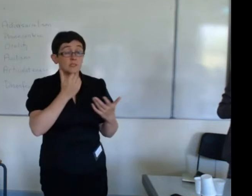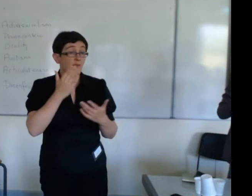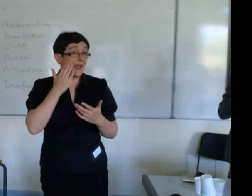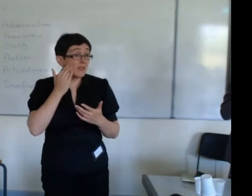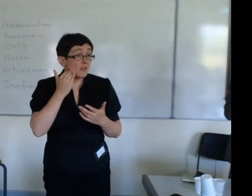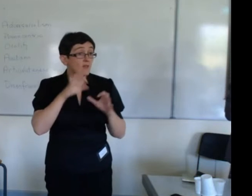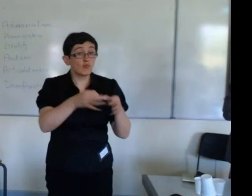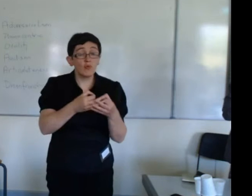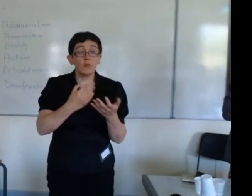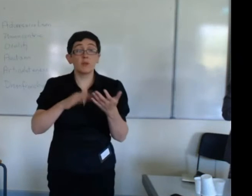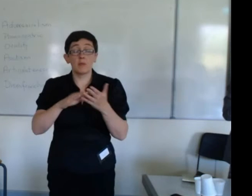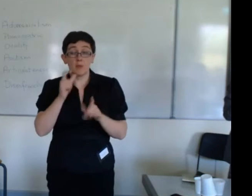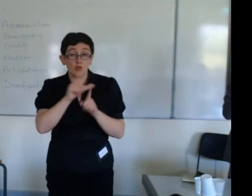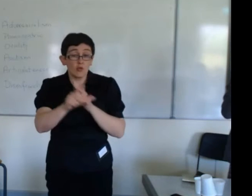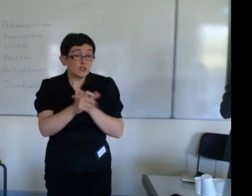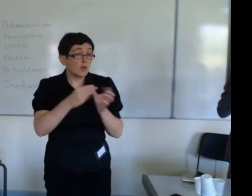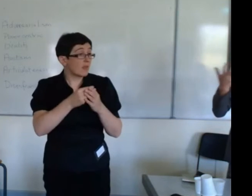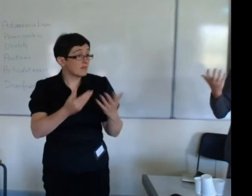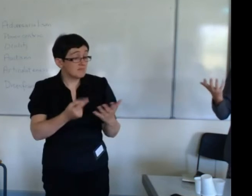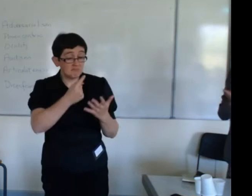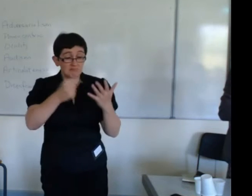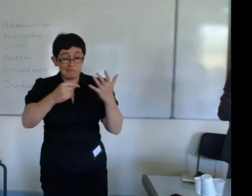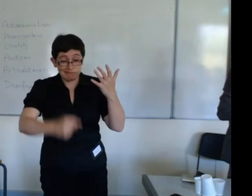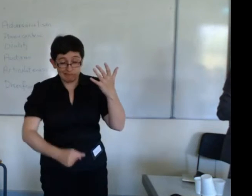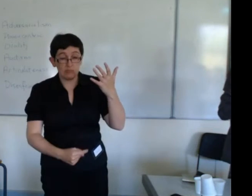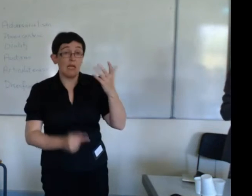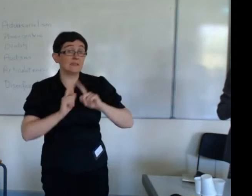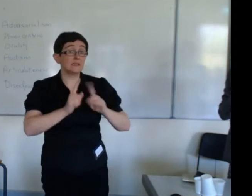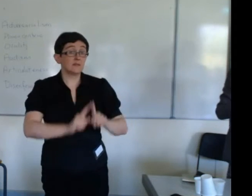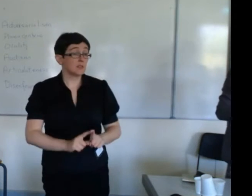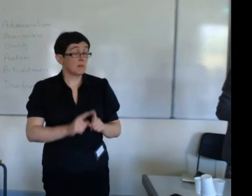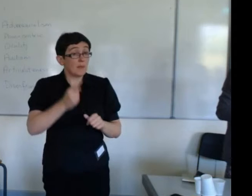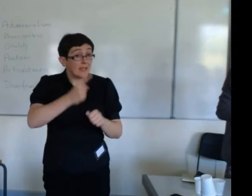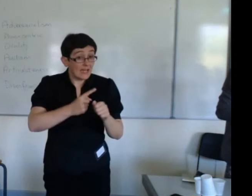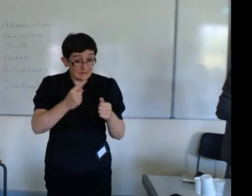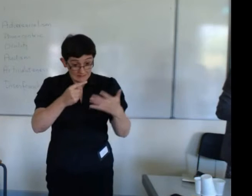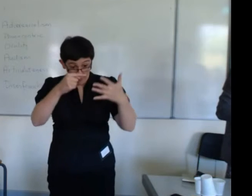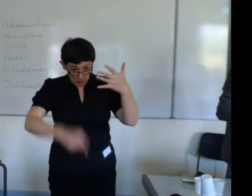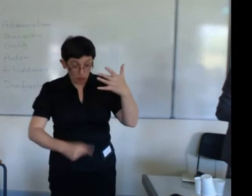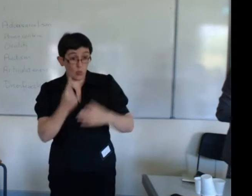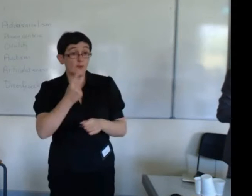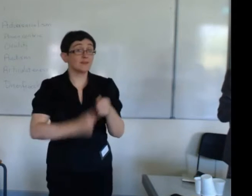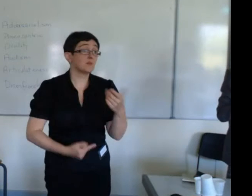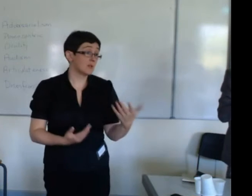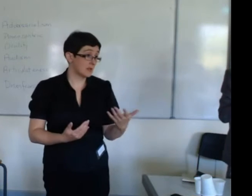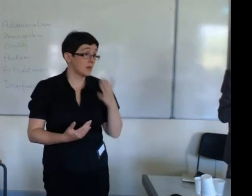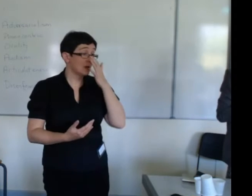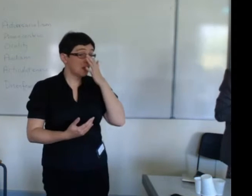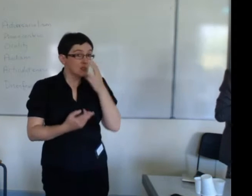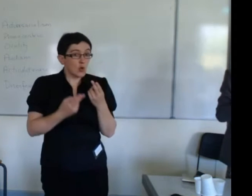it can be because of cultural stuff, it can be a whole range of things, and disability is one of those things. So you need to think about that